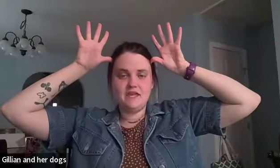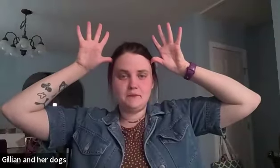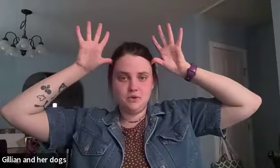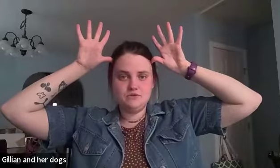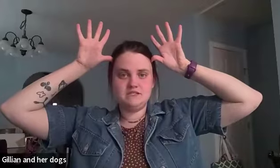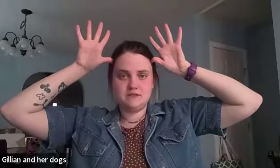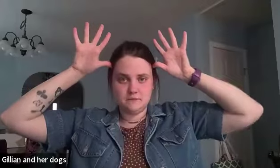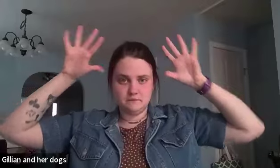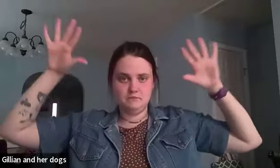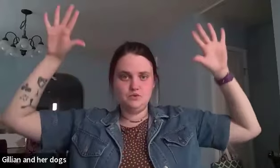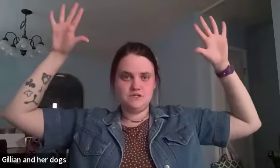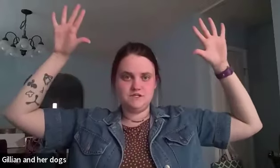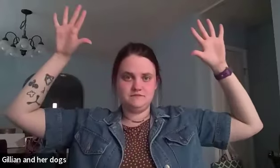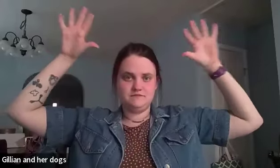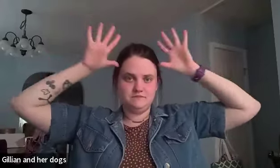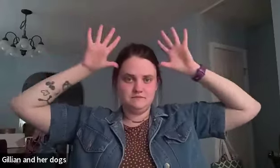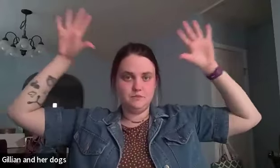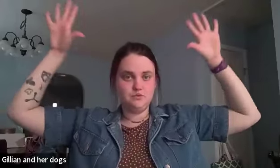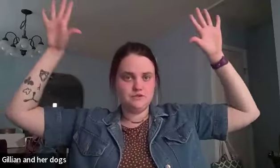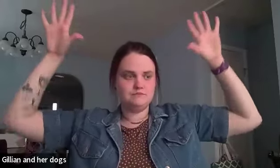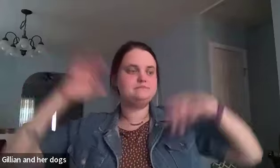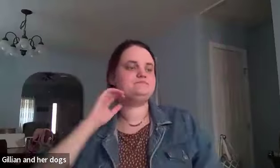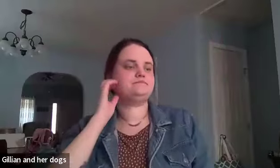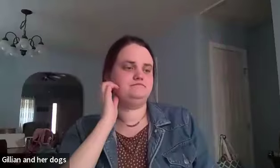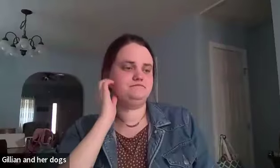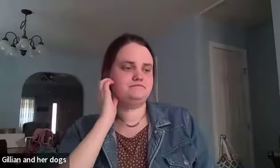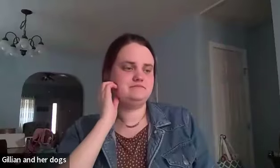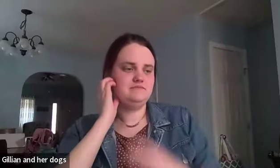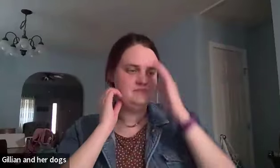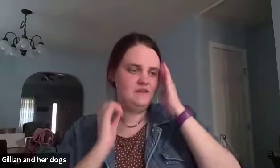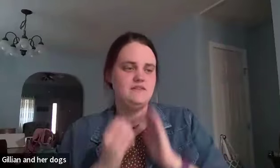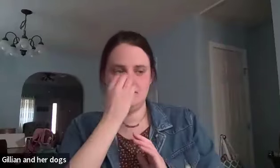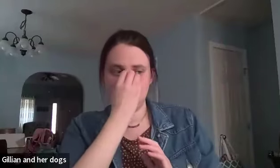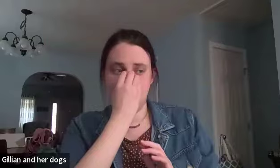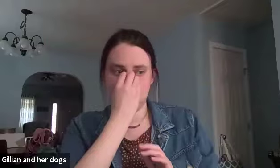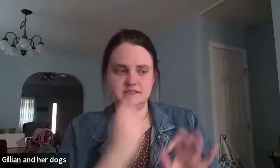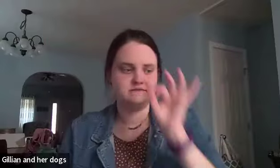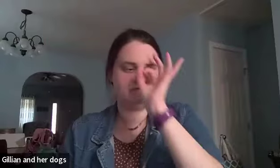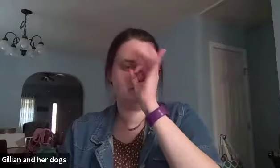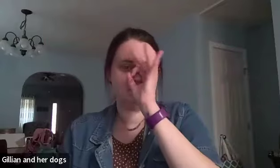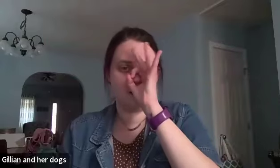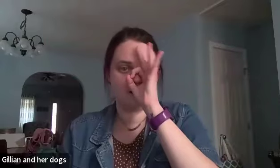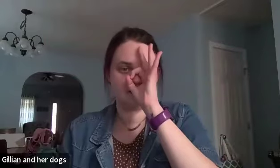And then moose, moose, moose. And then fox,